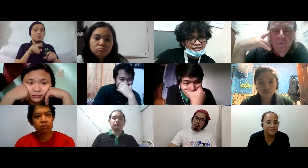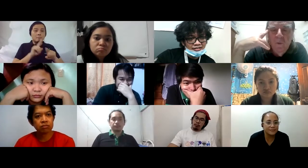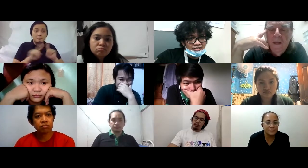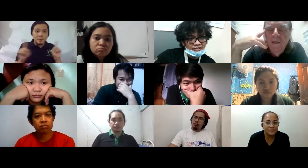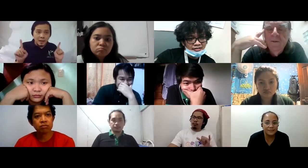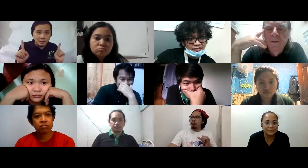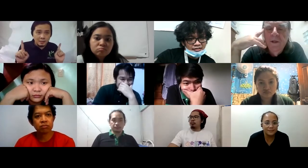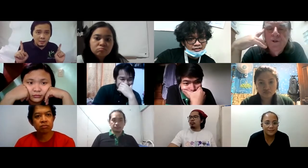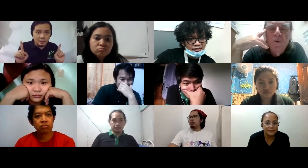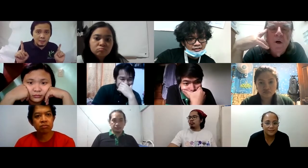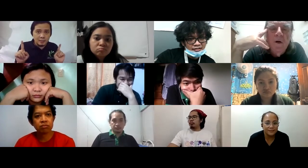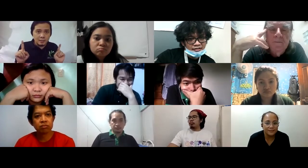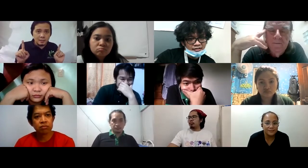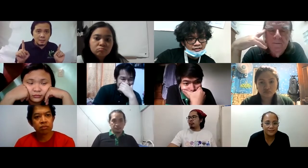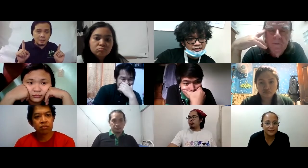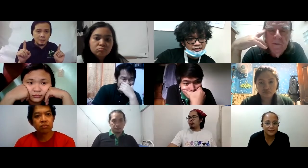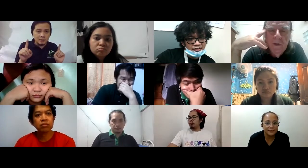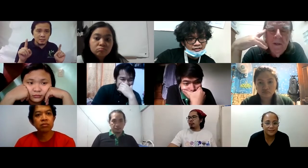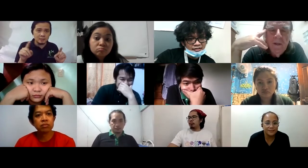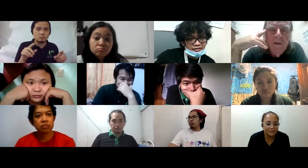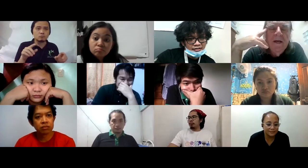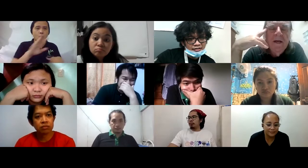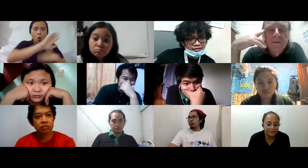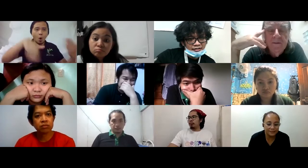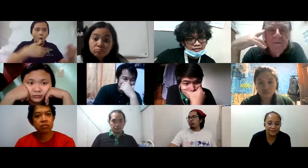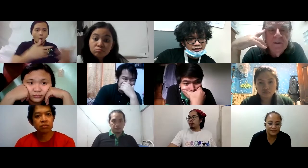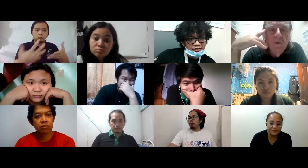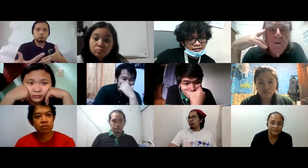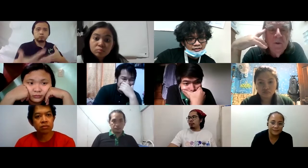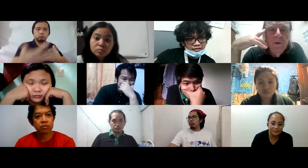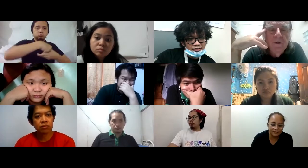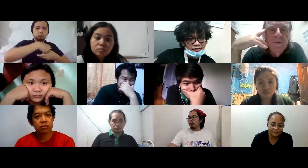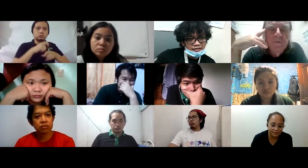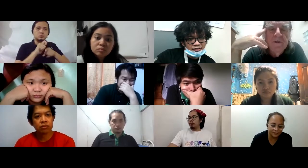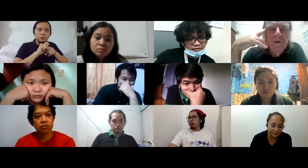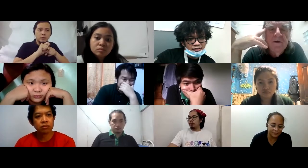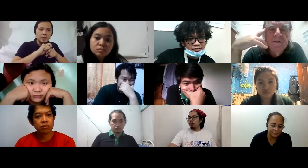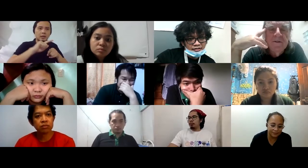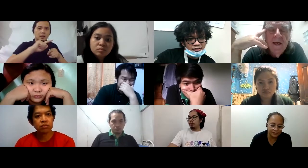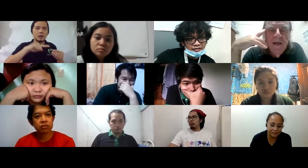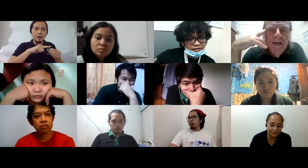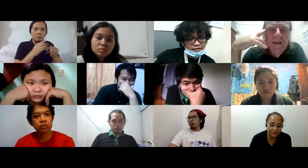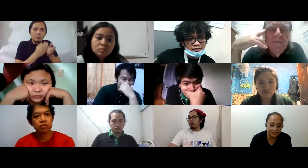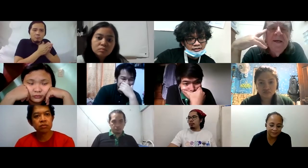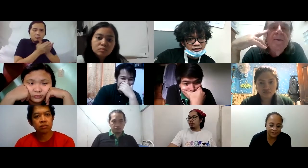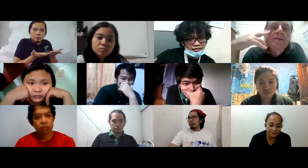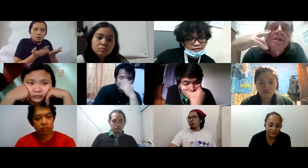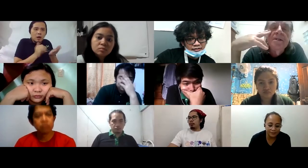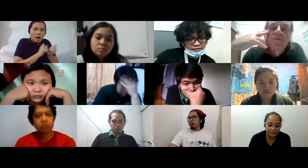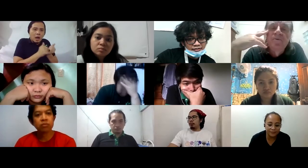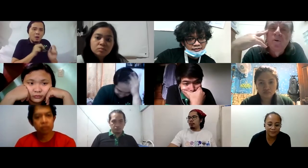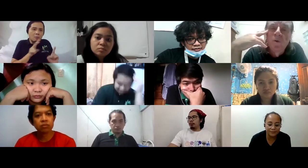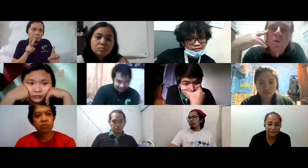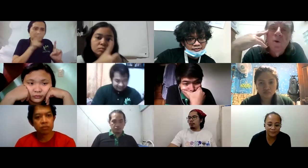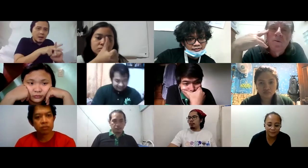Okay. All right. Now, I know some of you are working on this and some of you haven't been. But as part